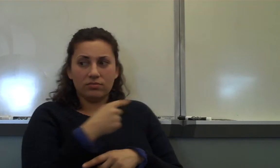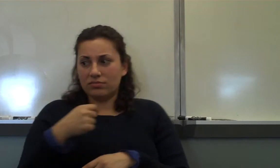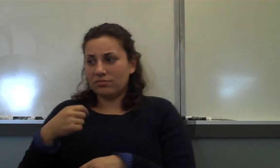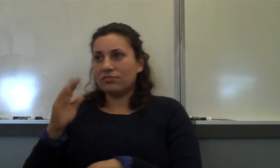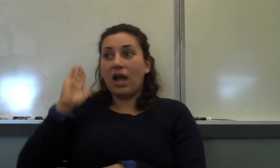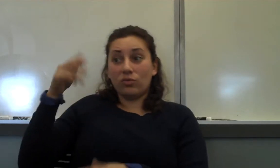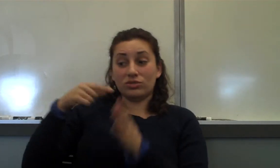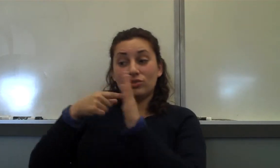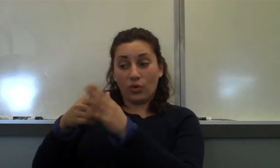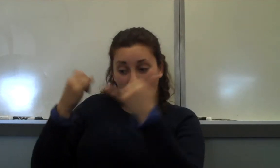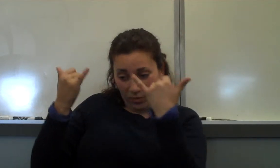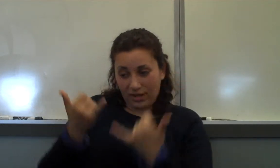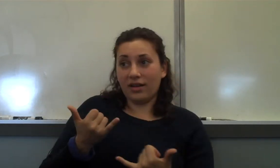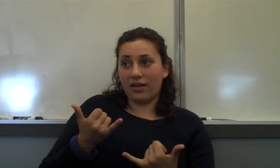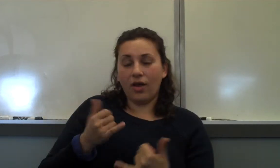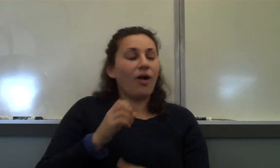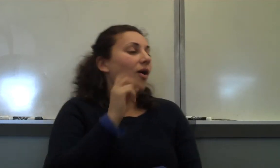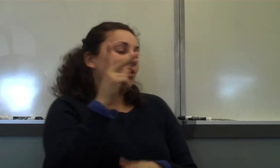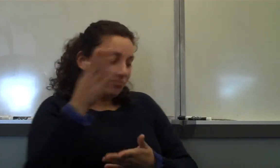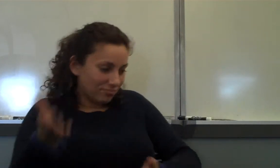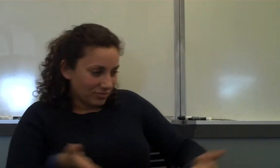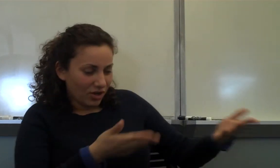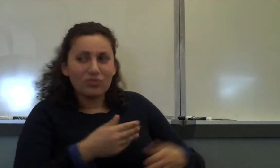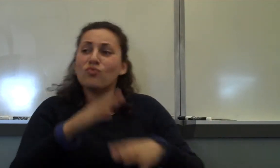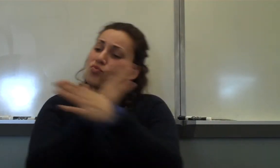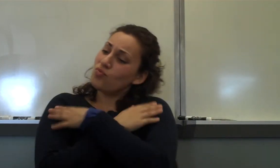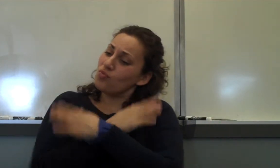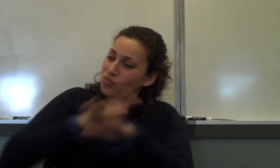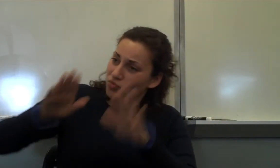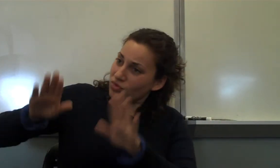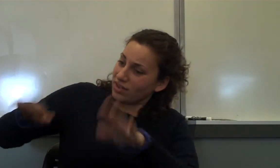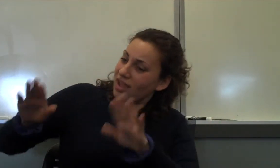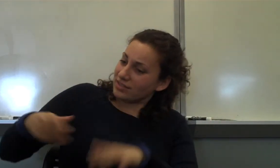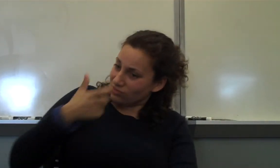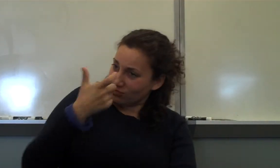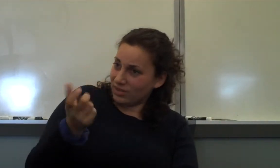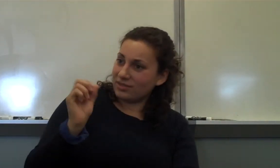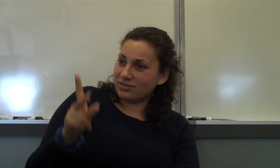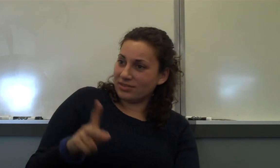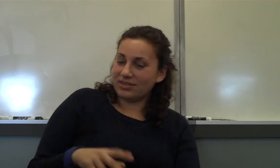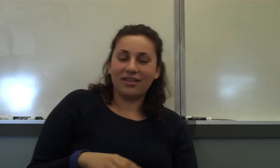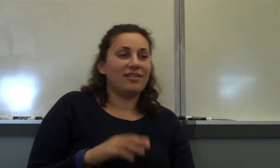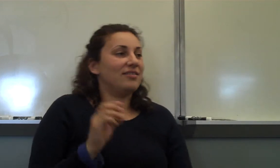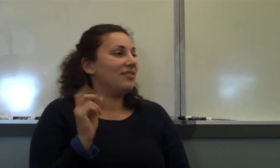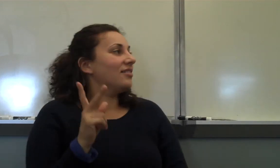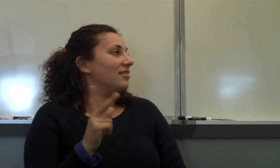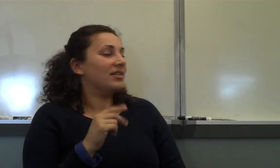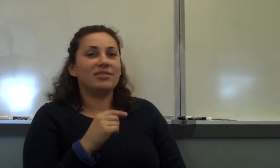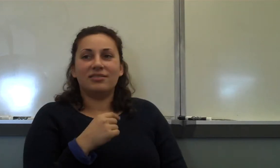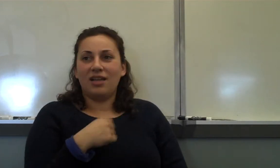Okay, you go So ahead. just relax and watch what happens. Yeah, right. I'm not gonna leave you with that.